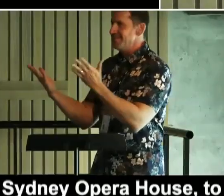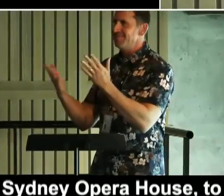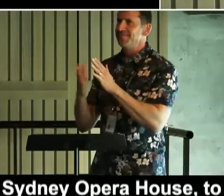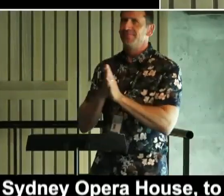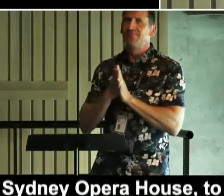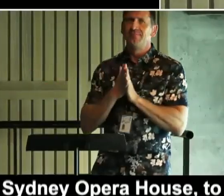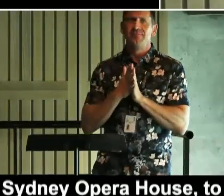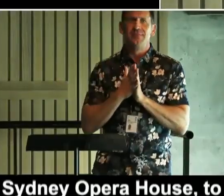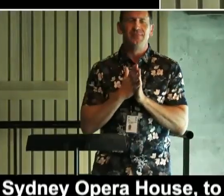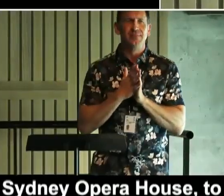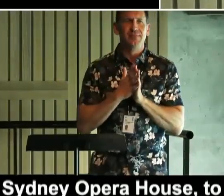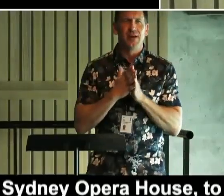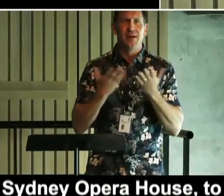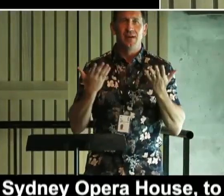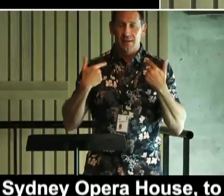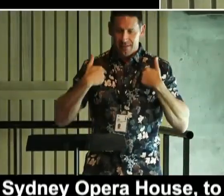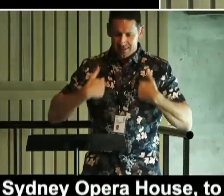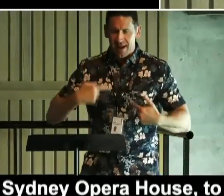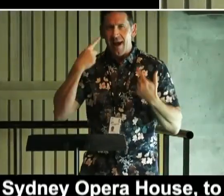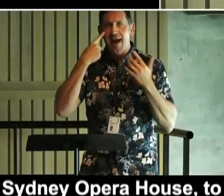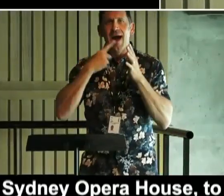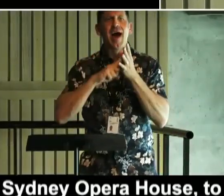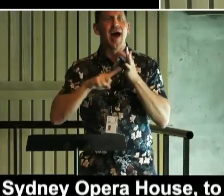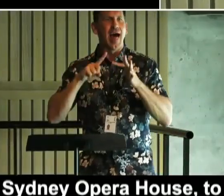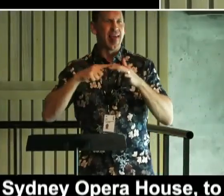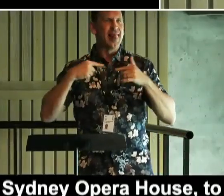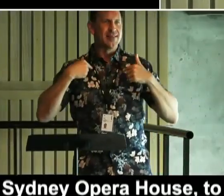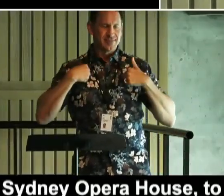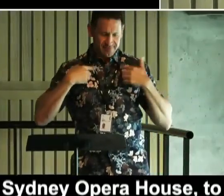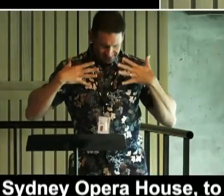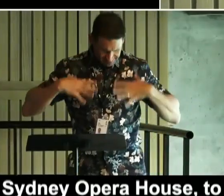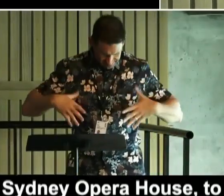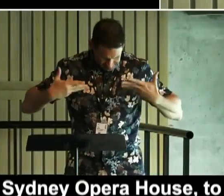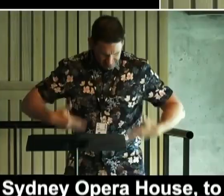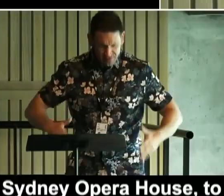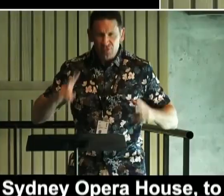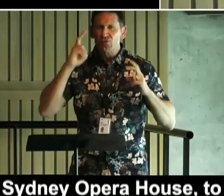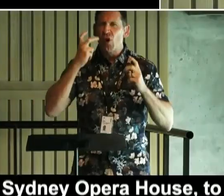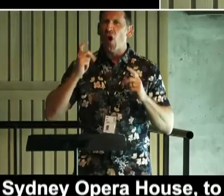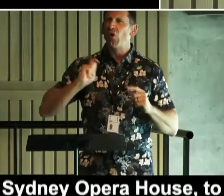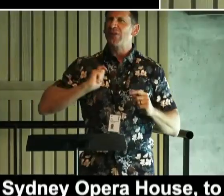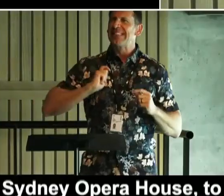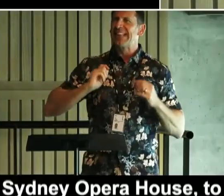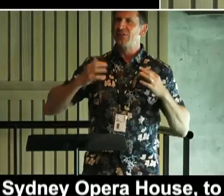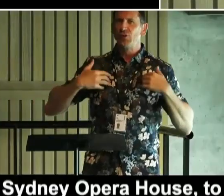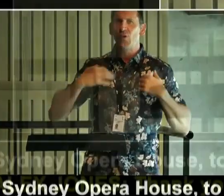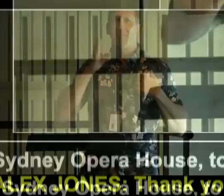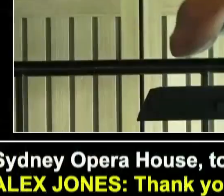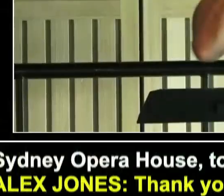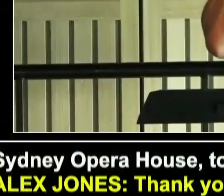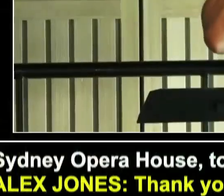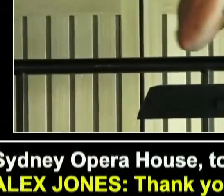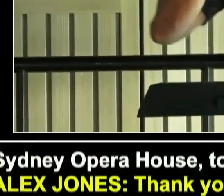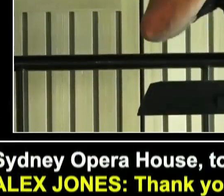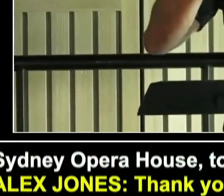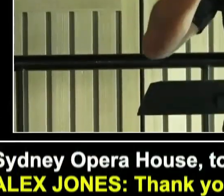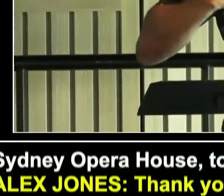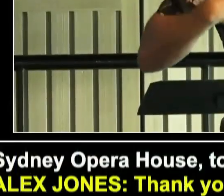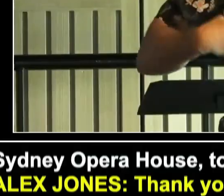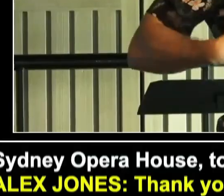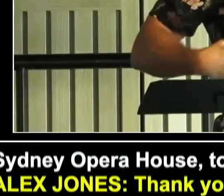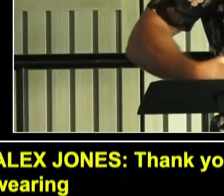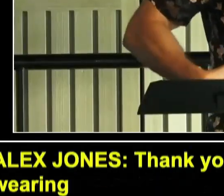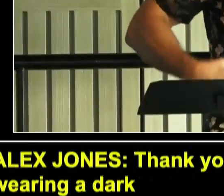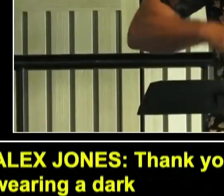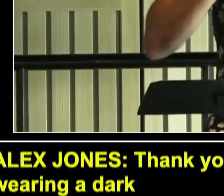Thank you so much, Liz. And my name's Alex, and I am wearing a dark shirt with some